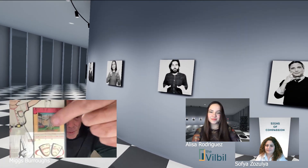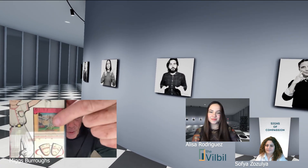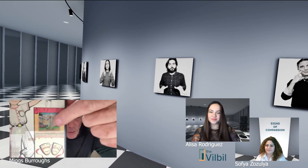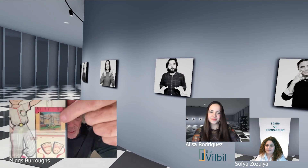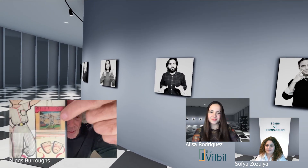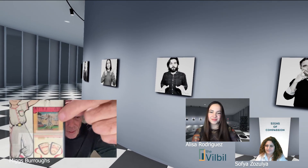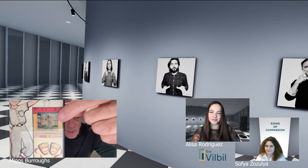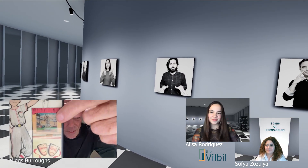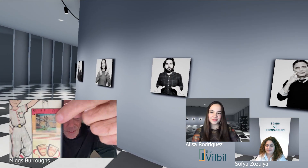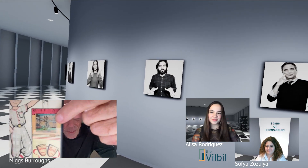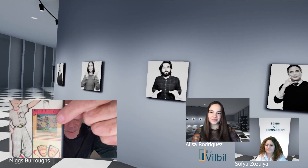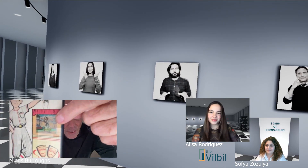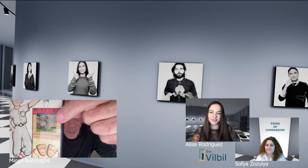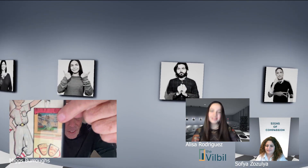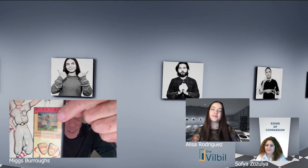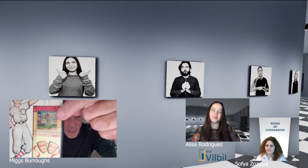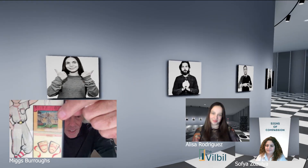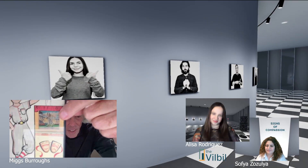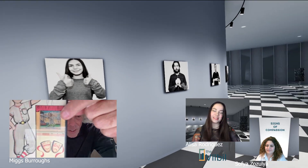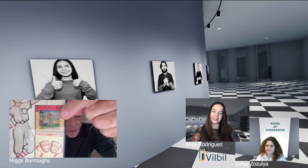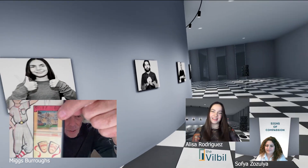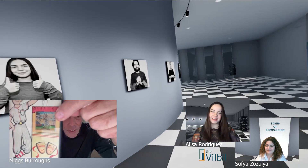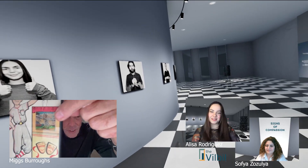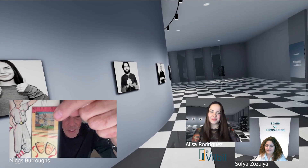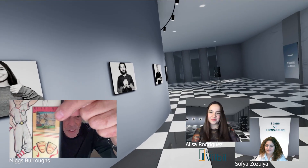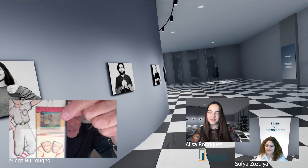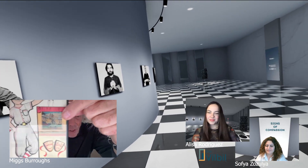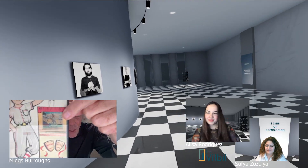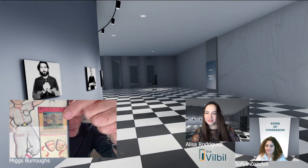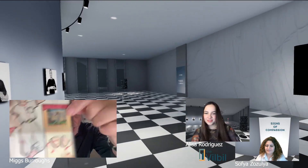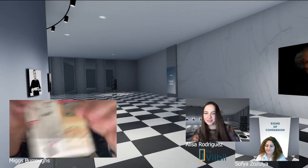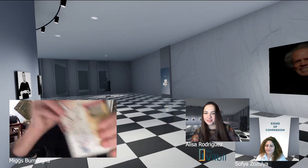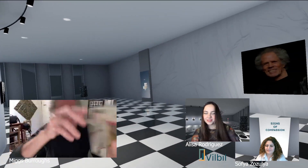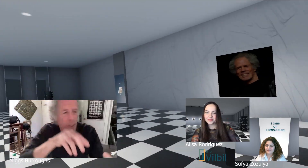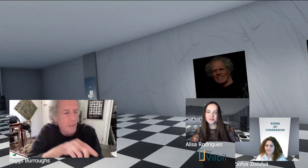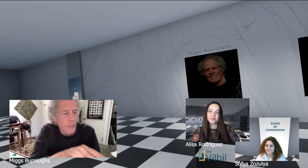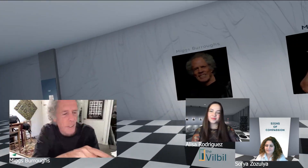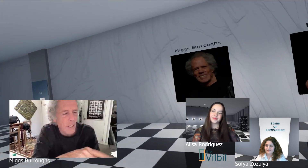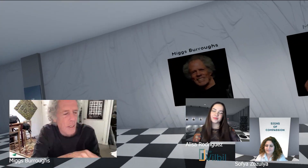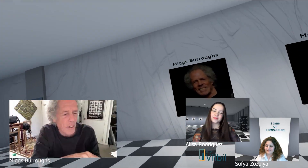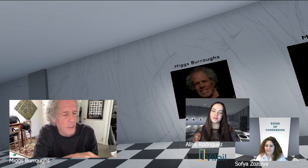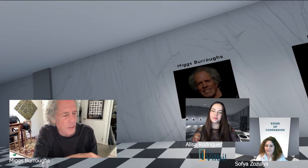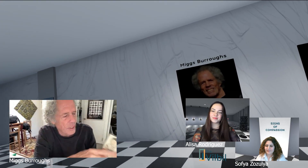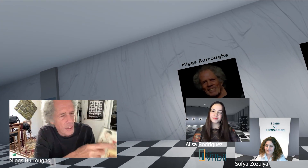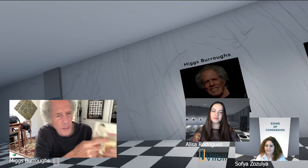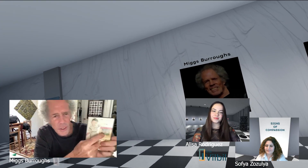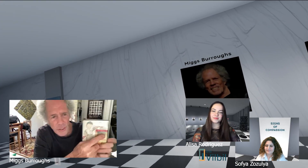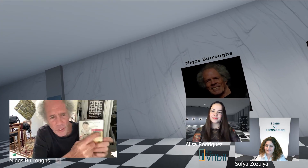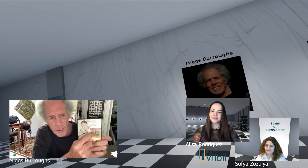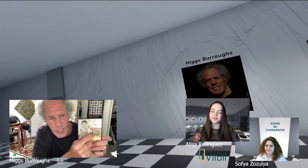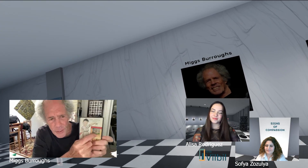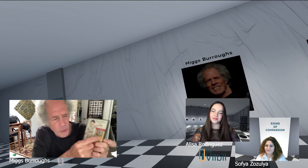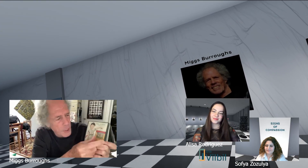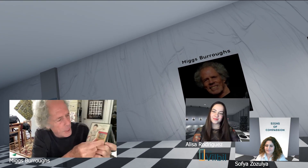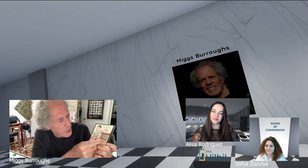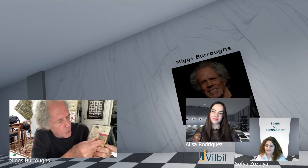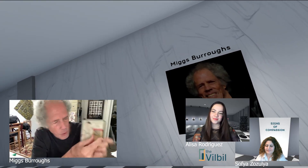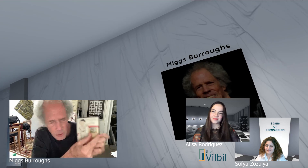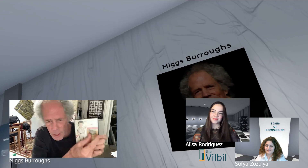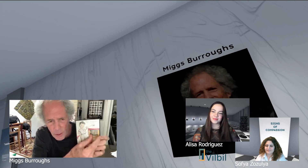baseball player there? So, yeah. So anyway, that's a lenticular card. It's a lenticular little thing. It's only an inch